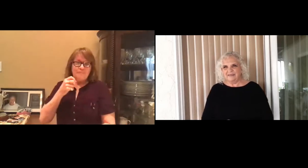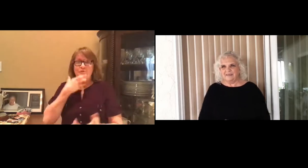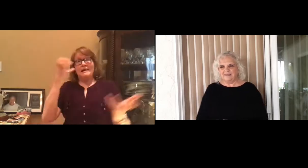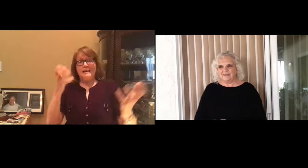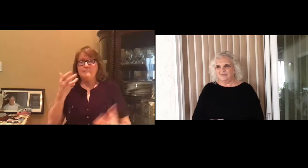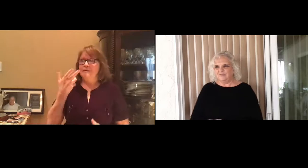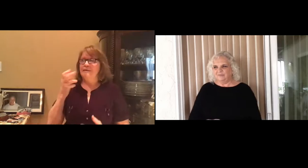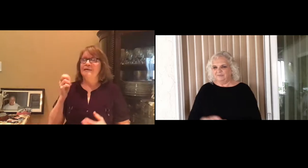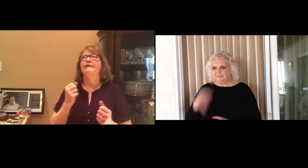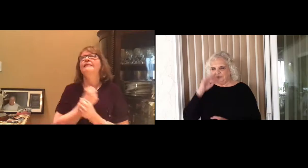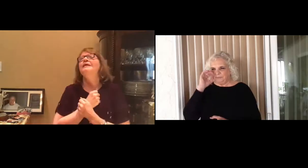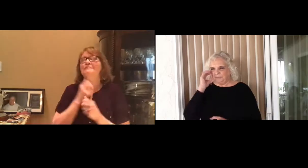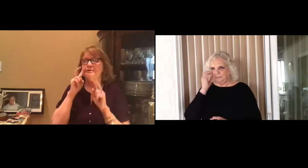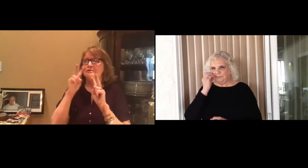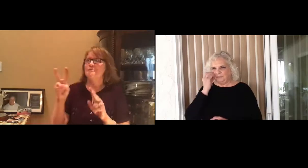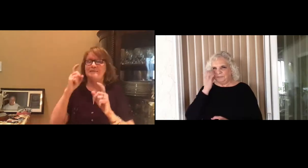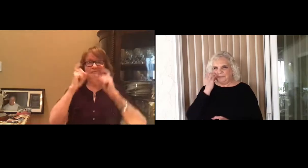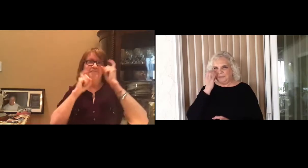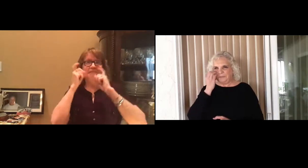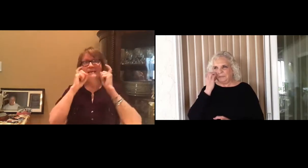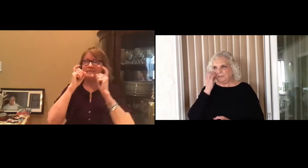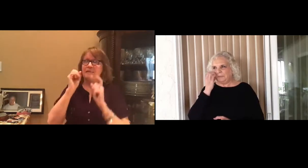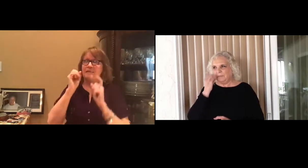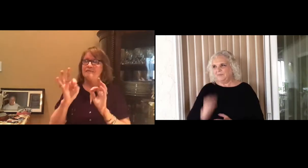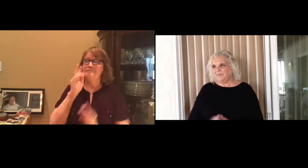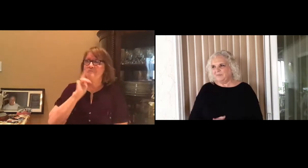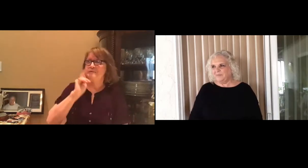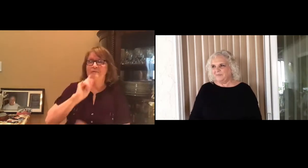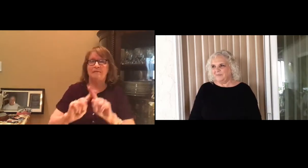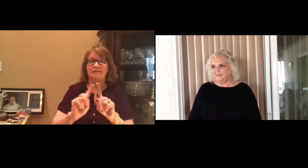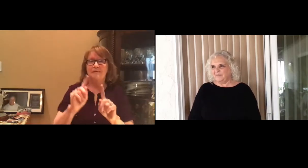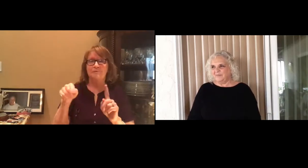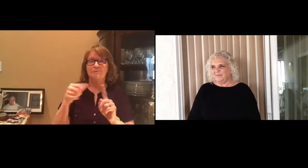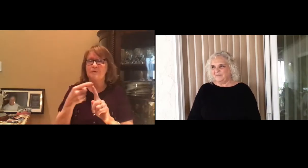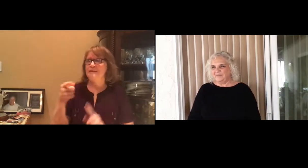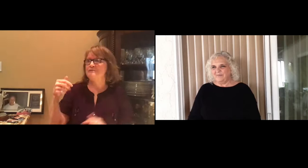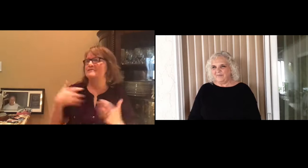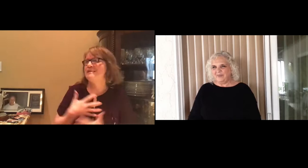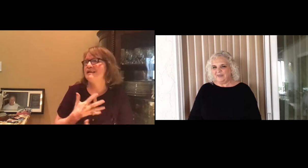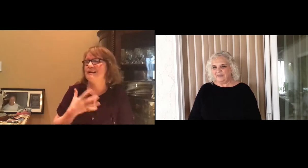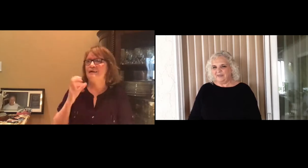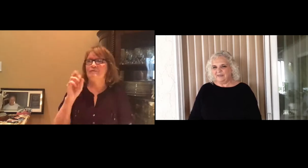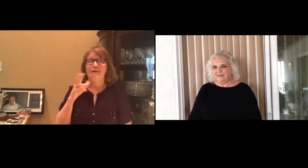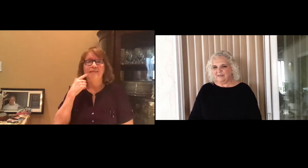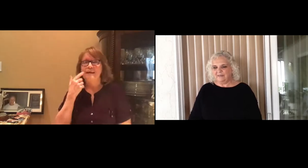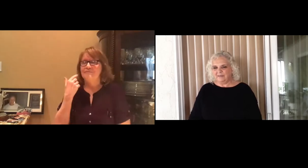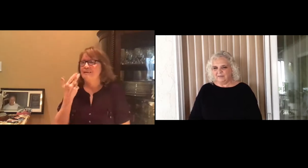watch the faces of people when they were scared or when they were laughing.